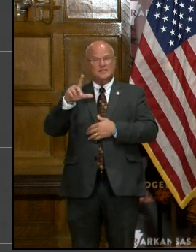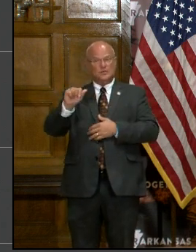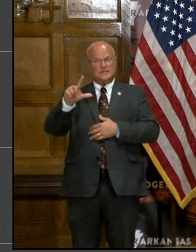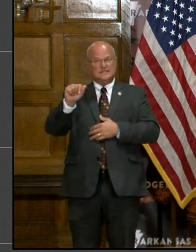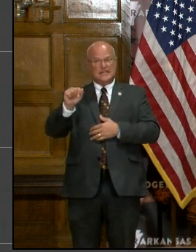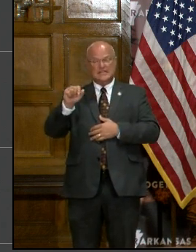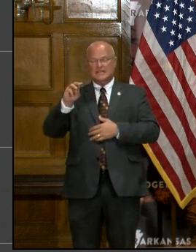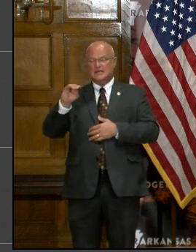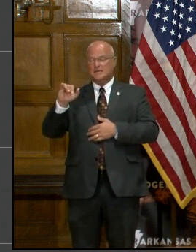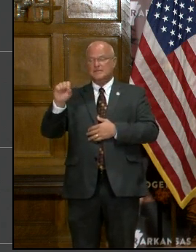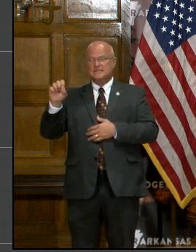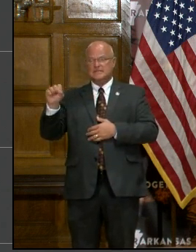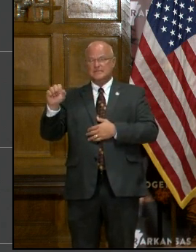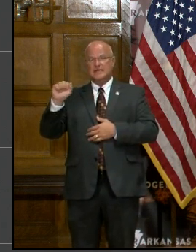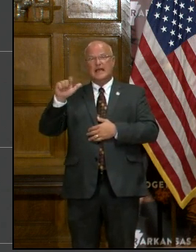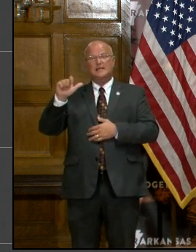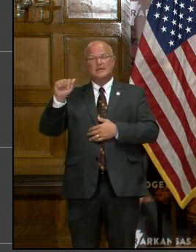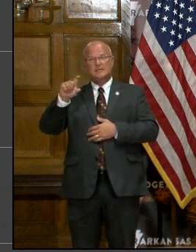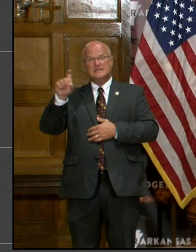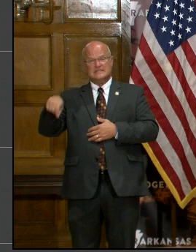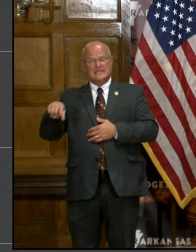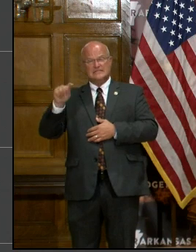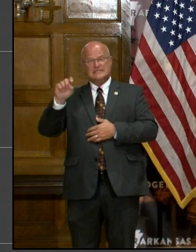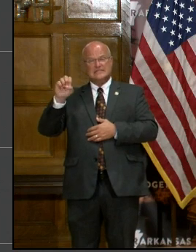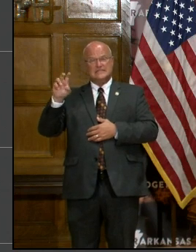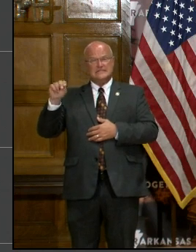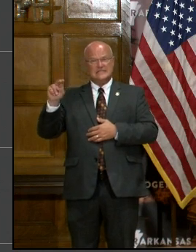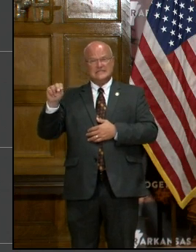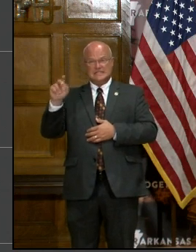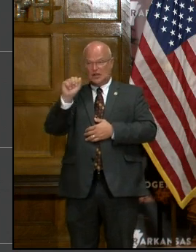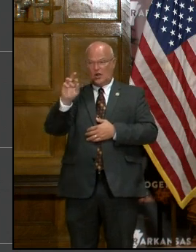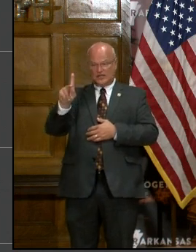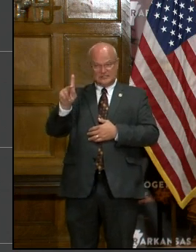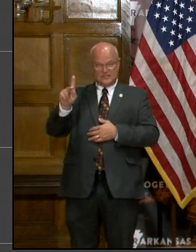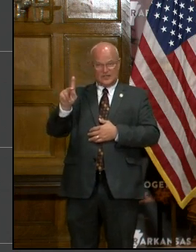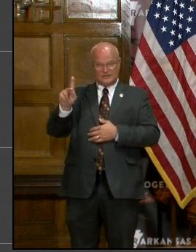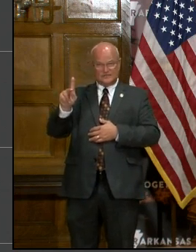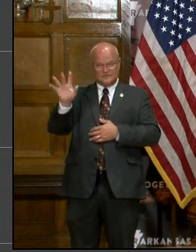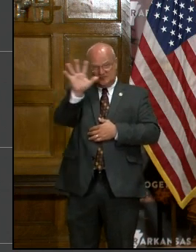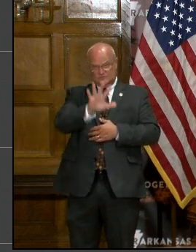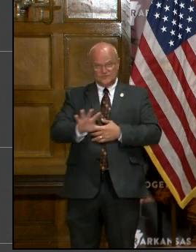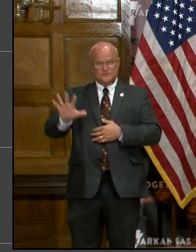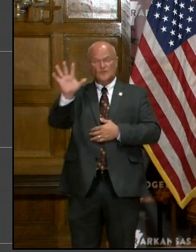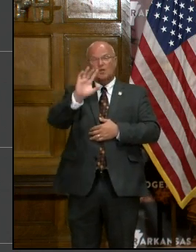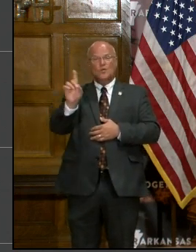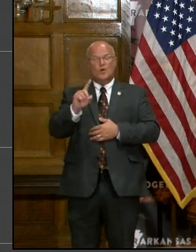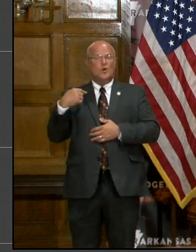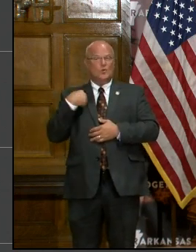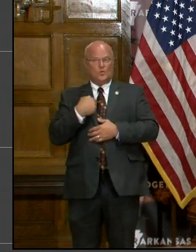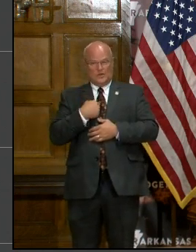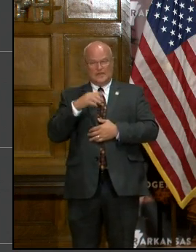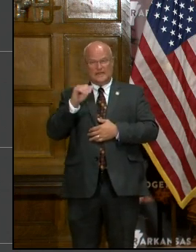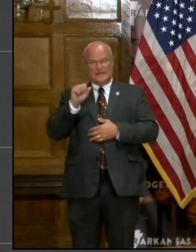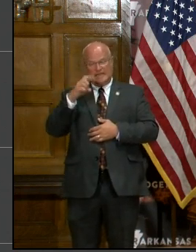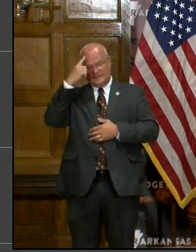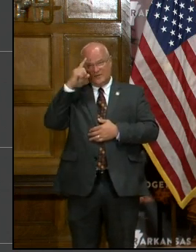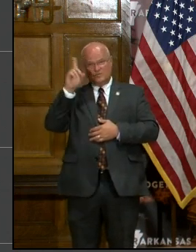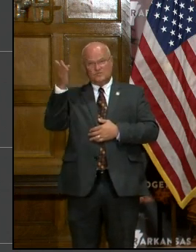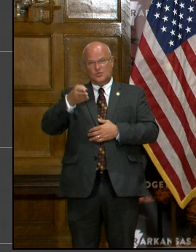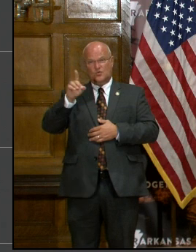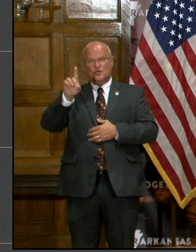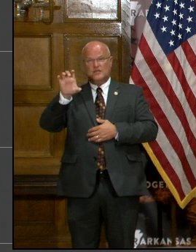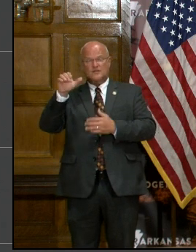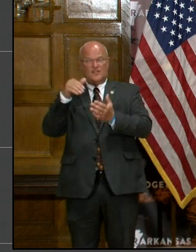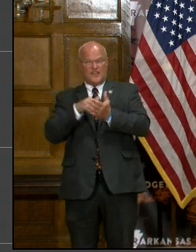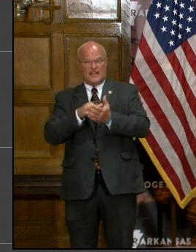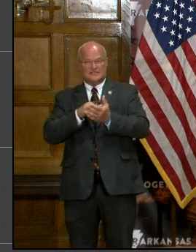Louisiana, Mississippi, Alabama, Texas, Tennessee, and Arkansas, where we come in our cases per